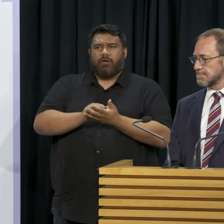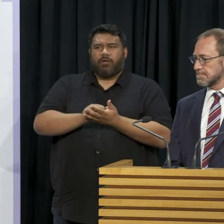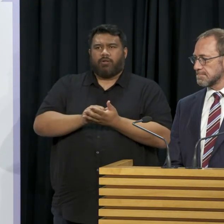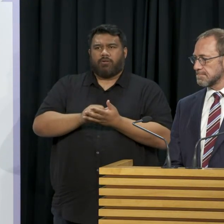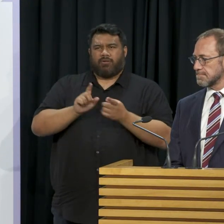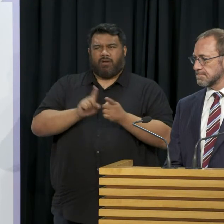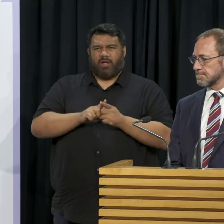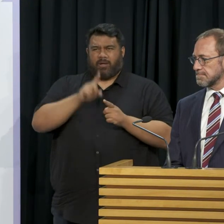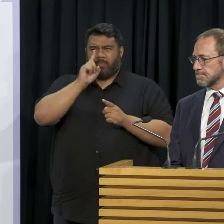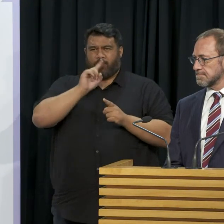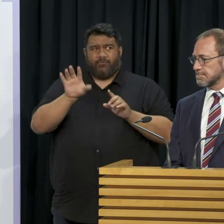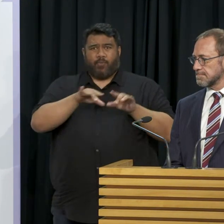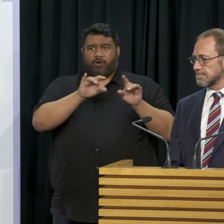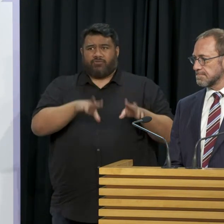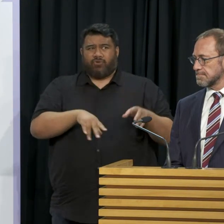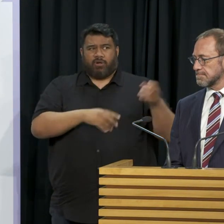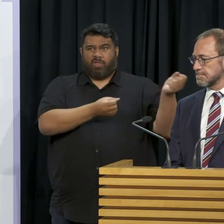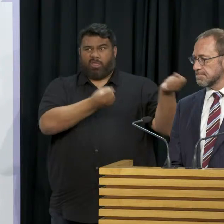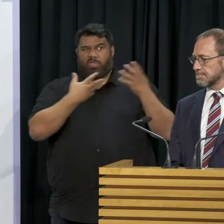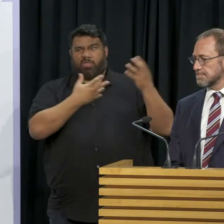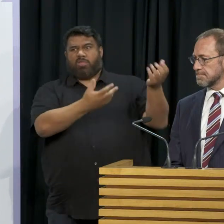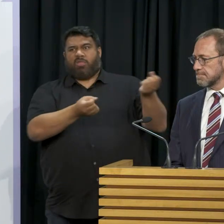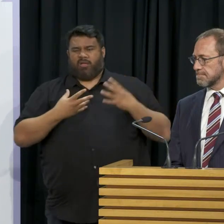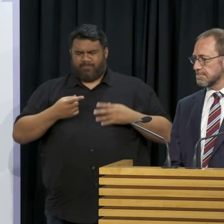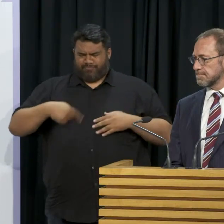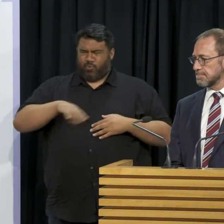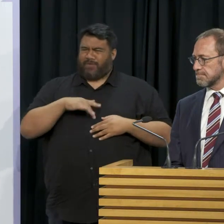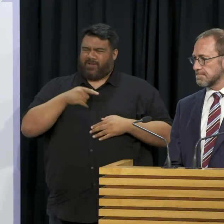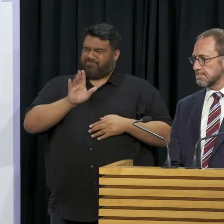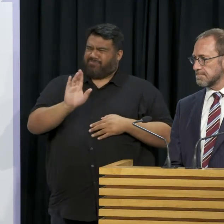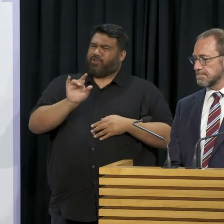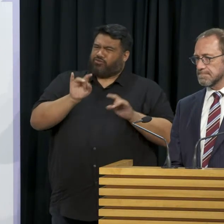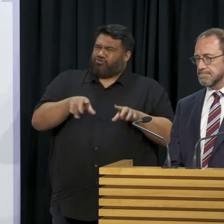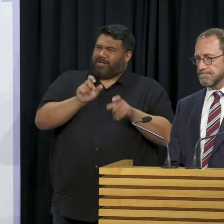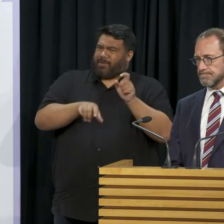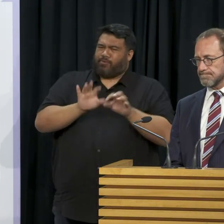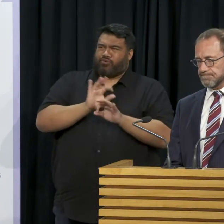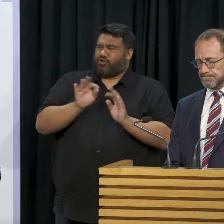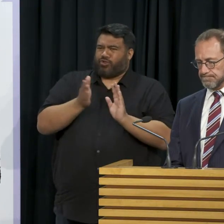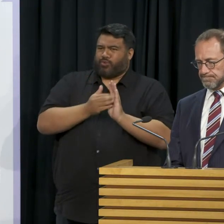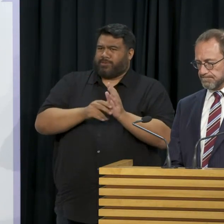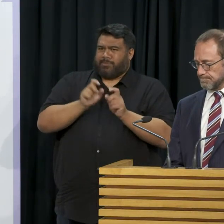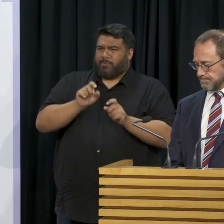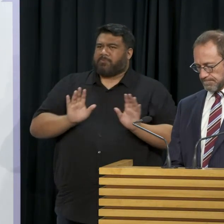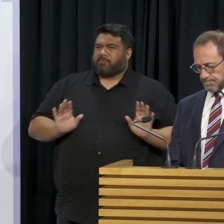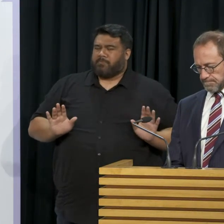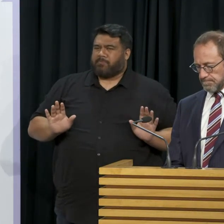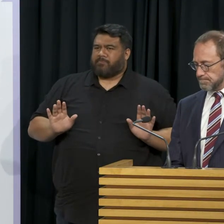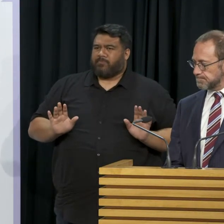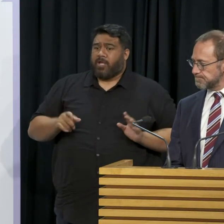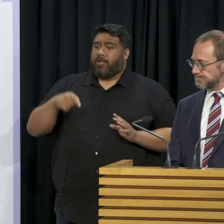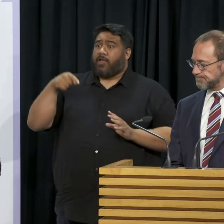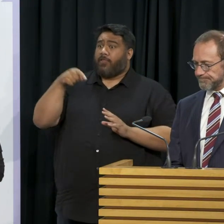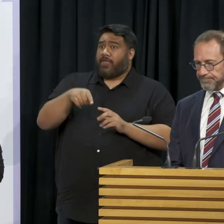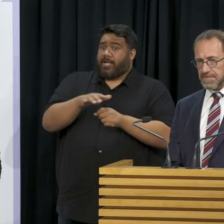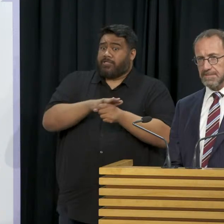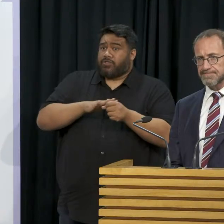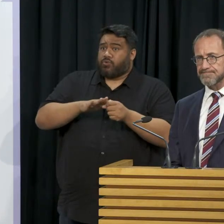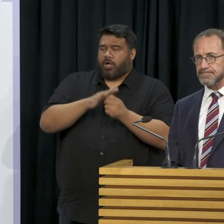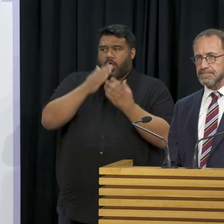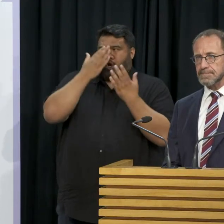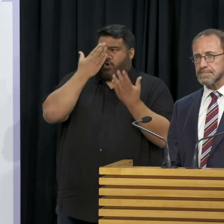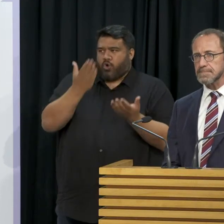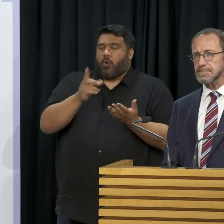have people being deported from Australia who we consider to be Australians. Now, I don't have the specific details of this particular individual, but it